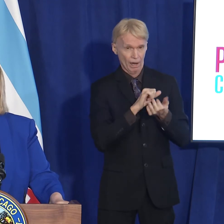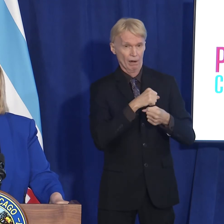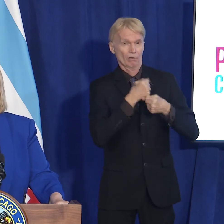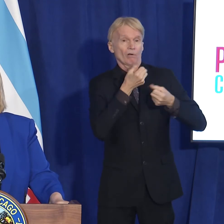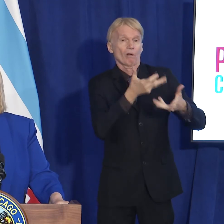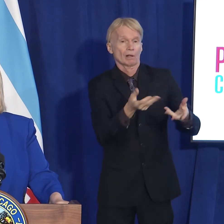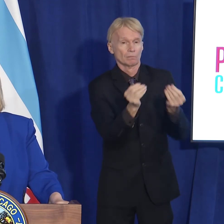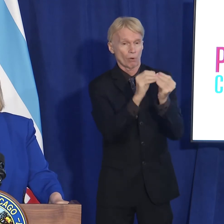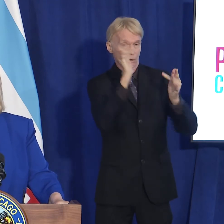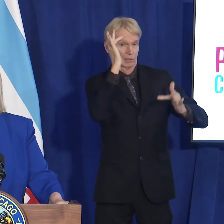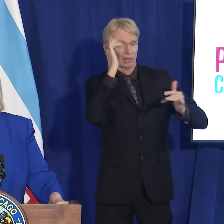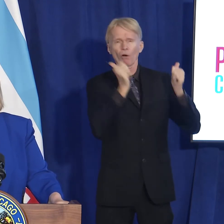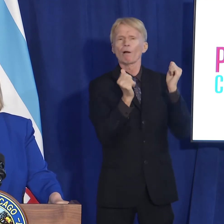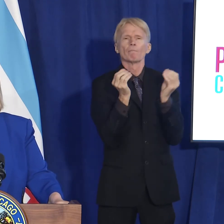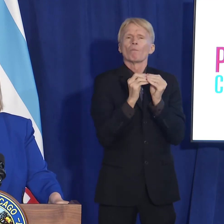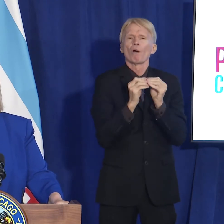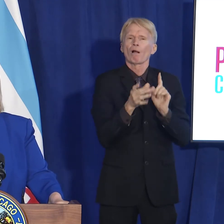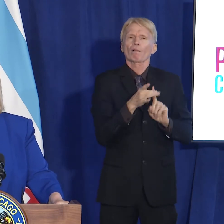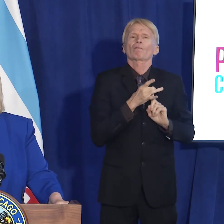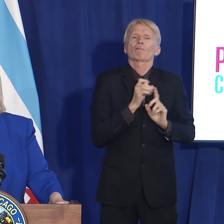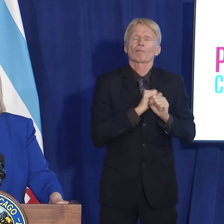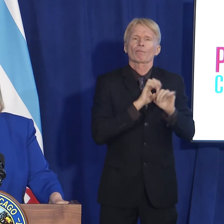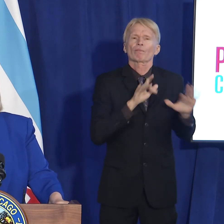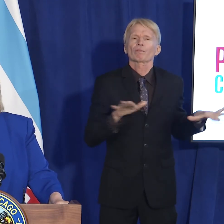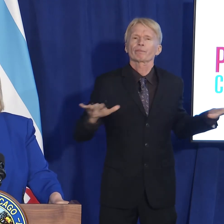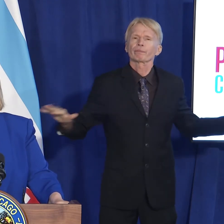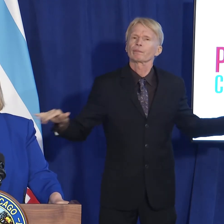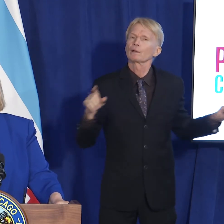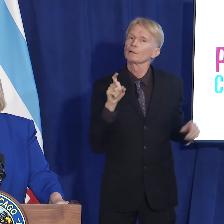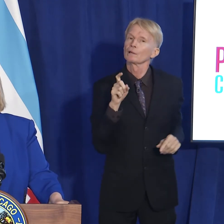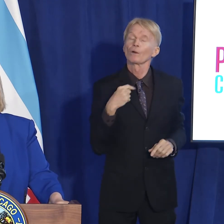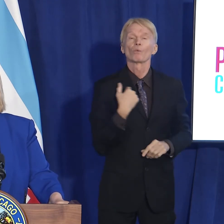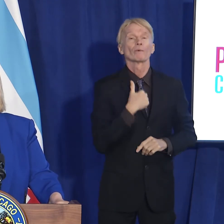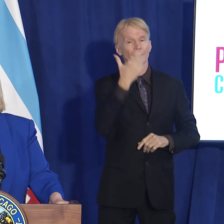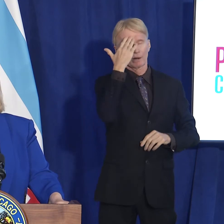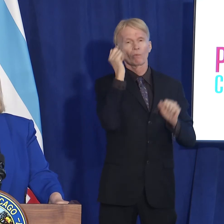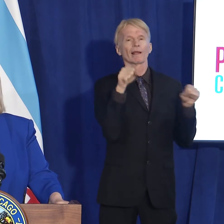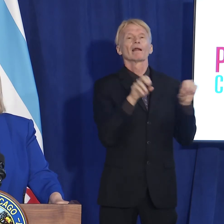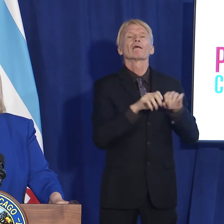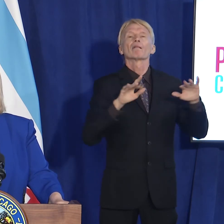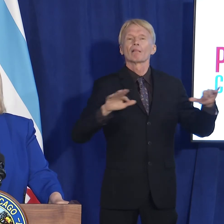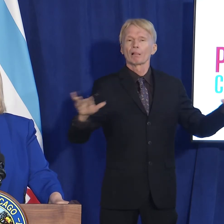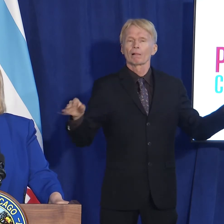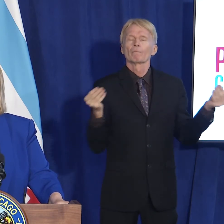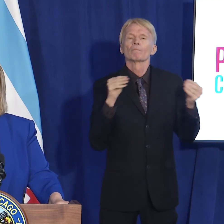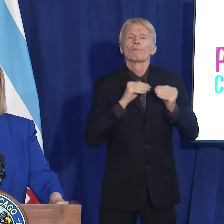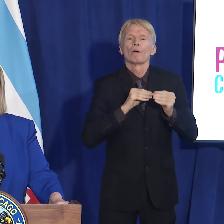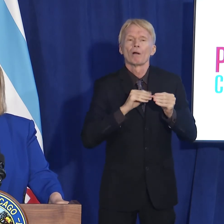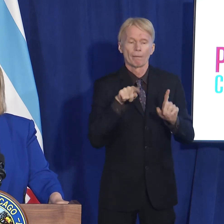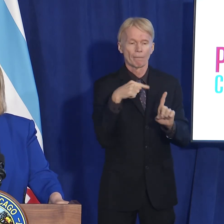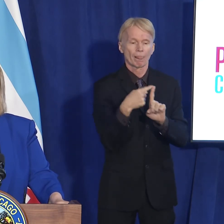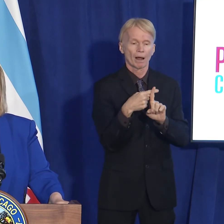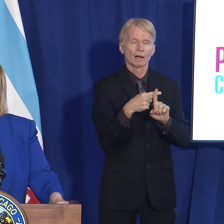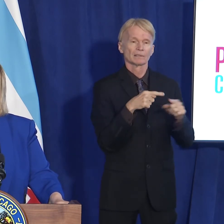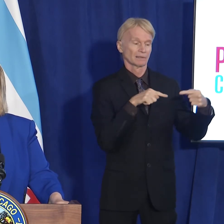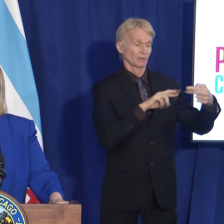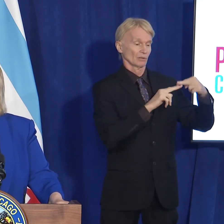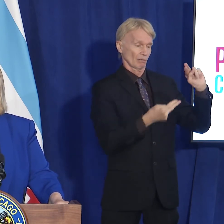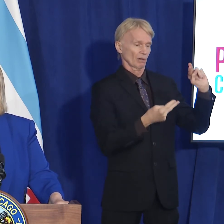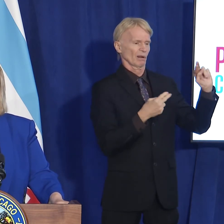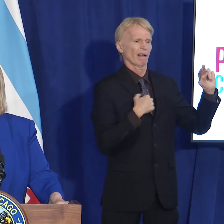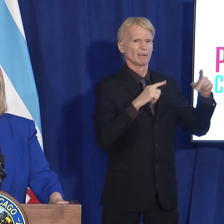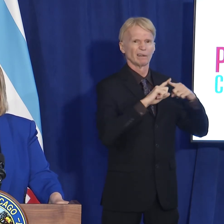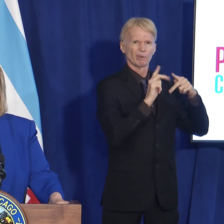it is just more infectious, more contagious. We know that it is more contagious, and the kinds of mutations that it has, there's a